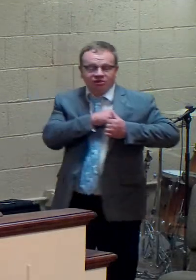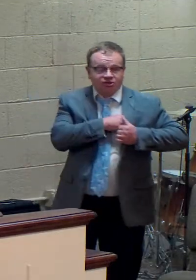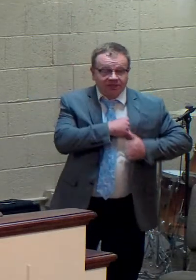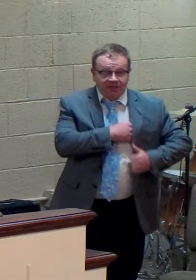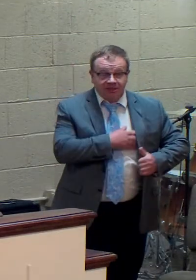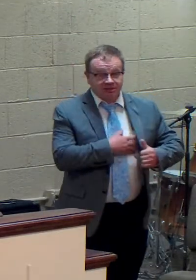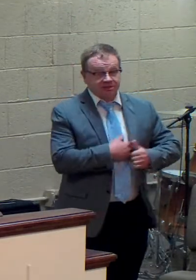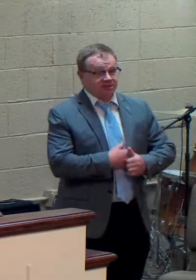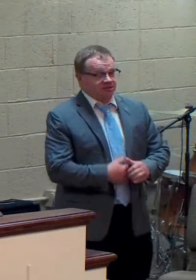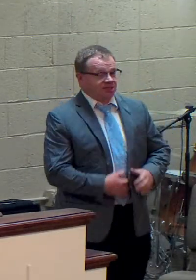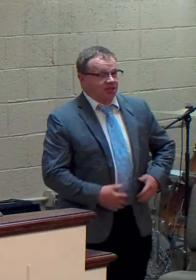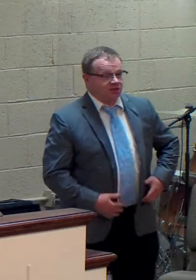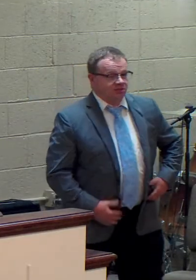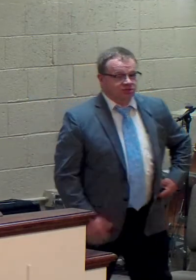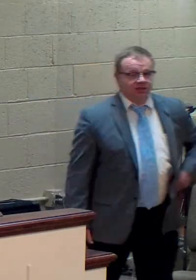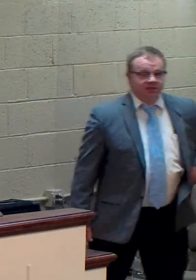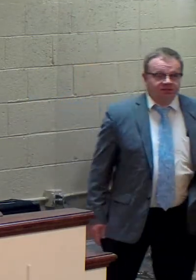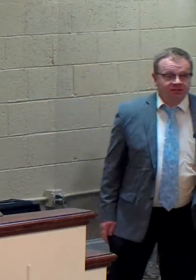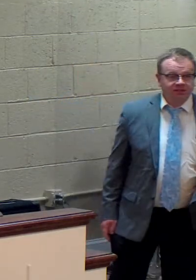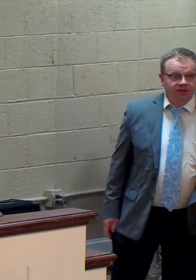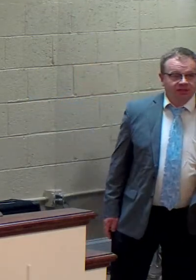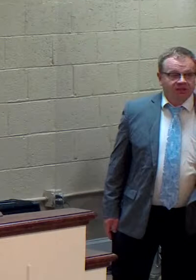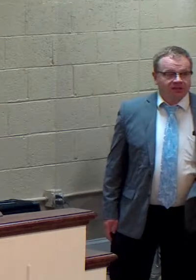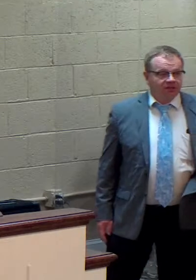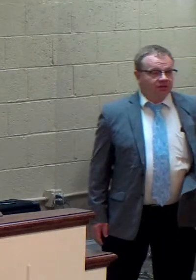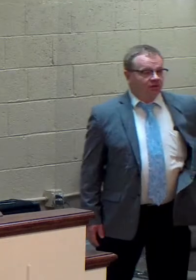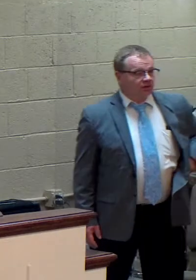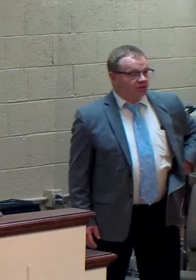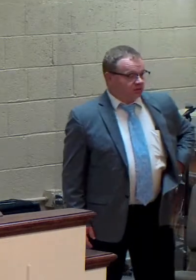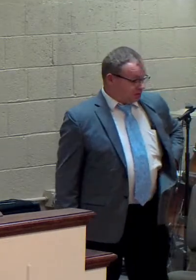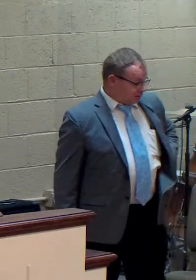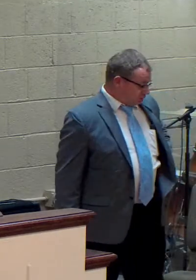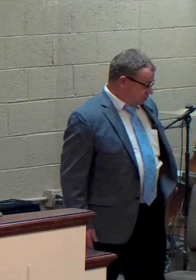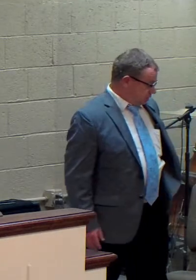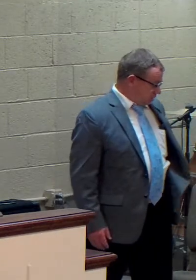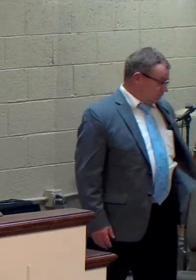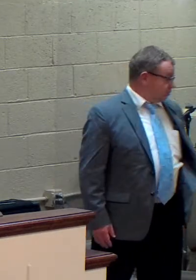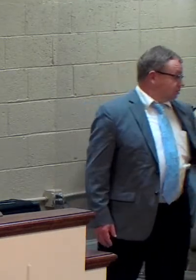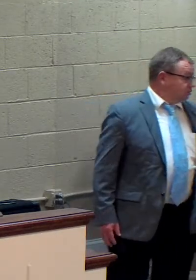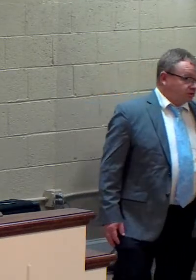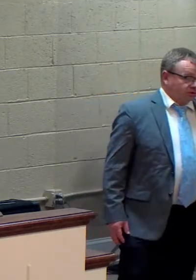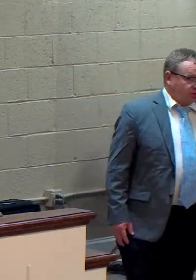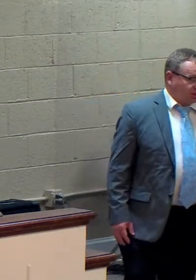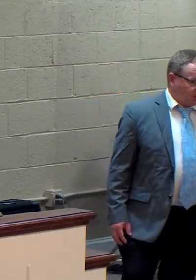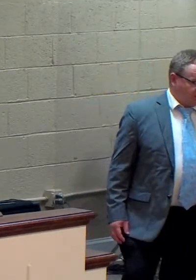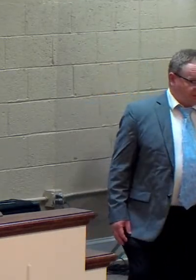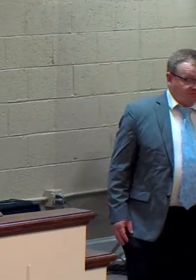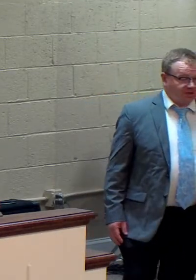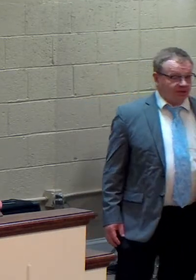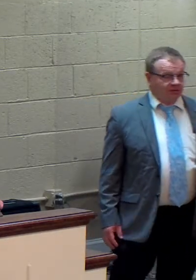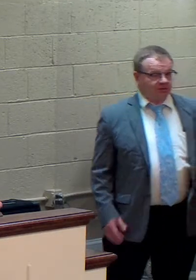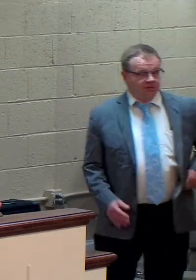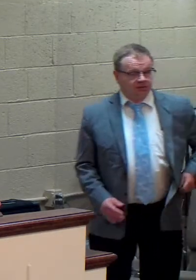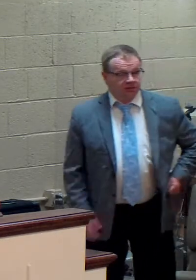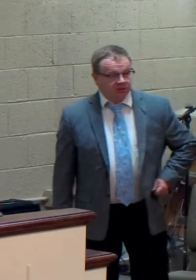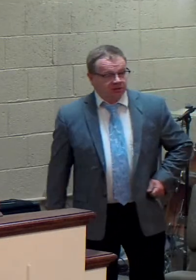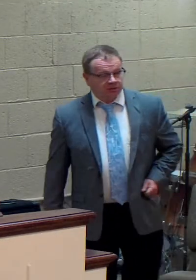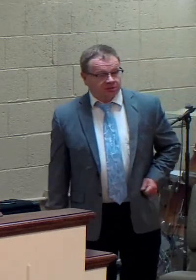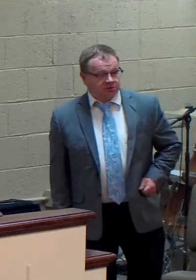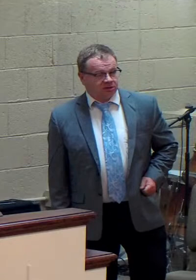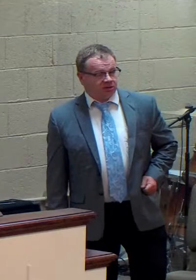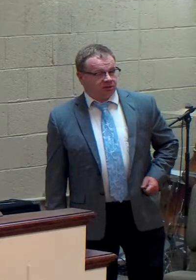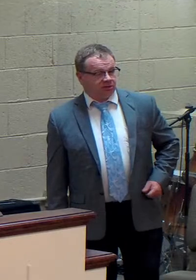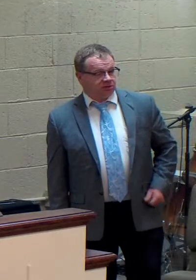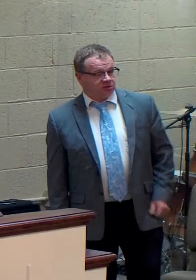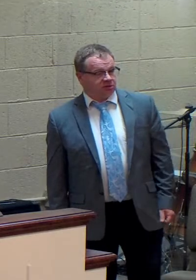in this city. God's will be done in his kingdom. Amen, amen, amen, amen. Let's all stand